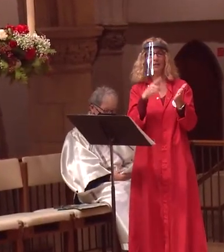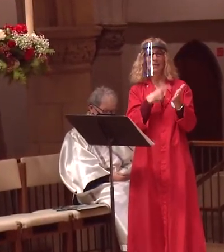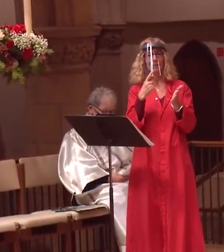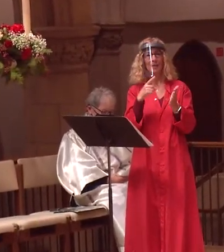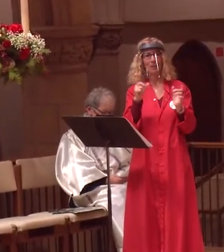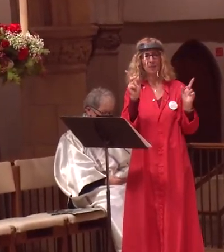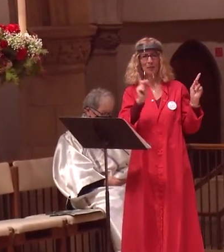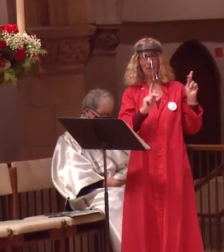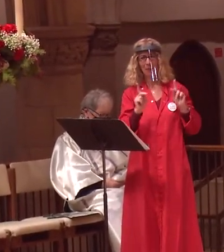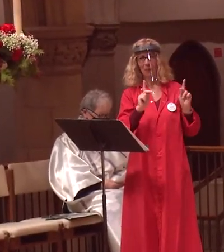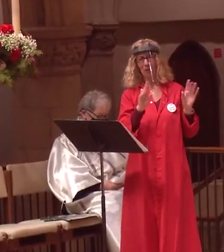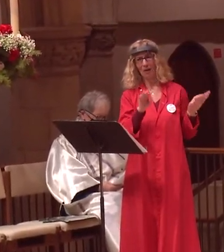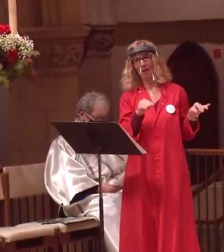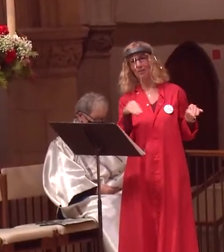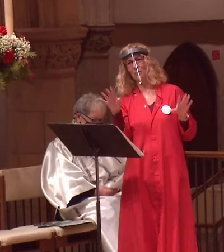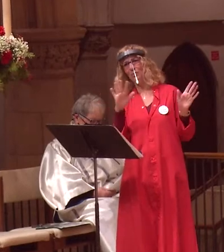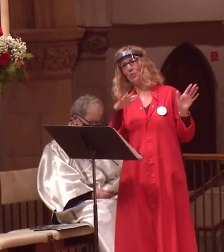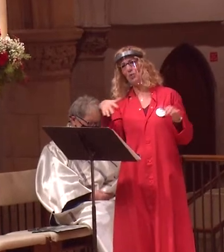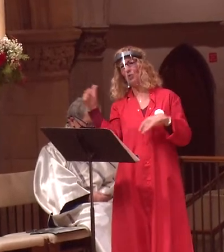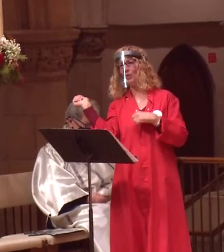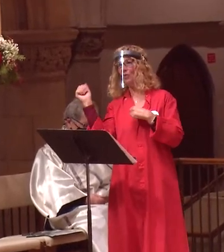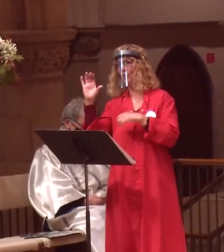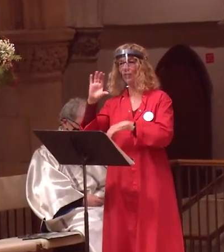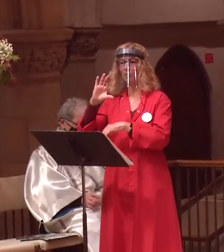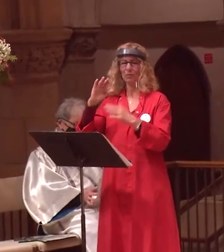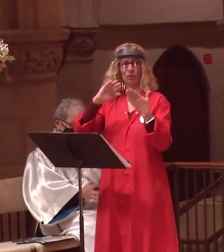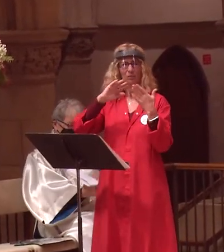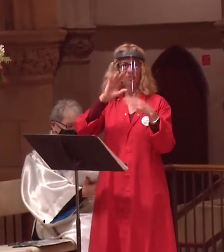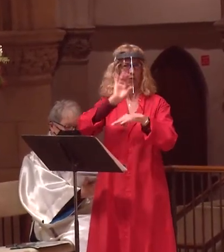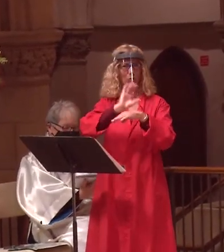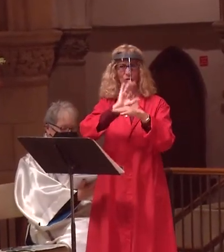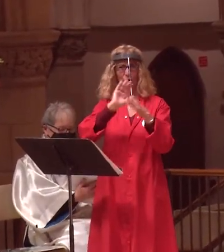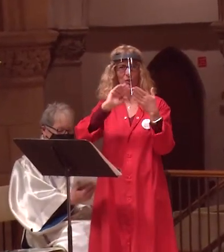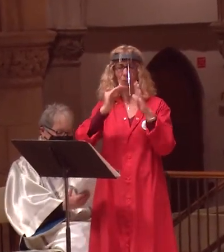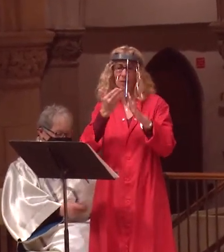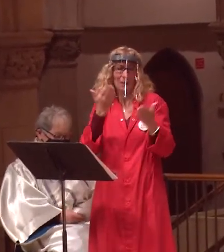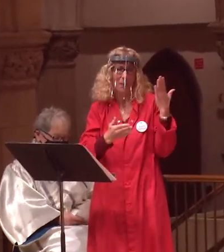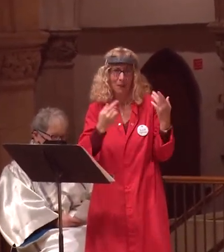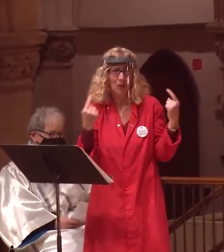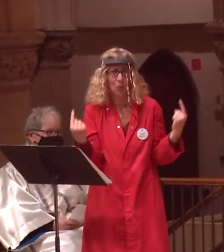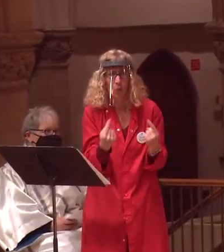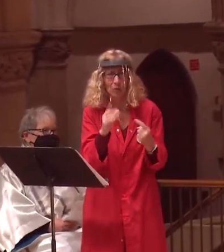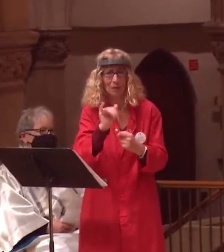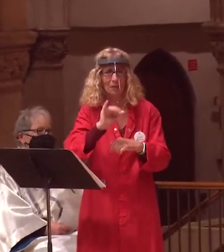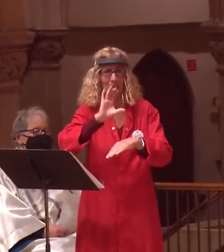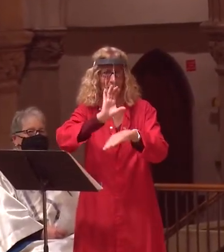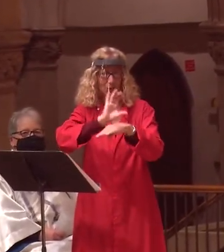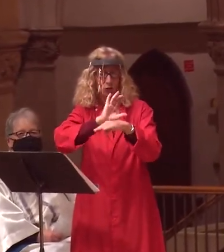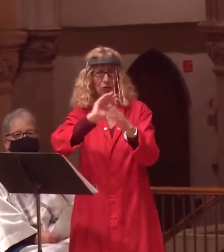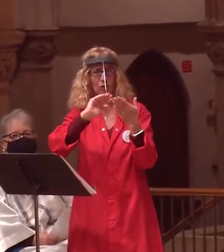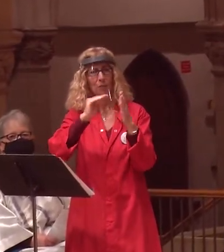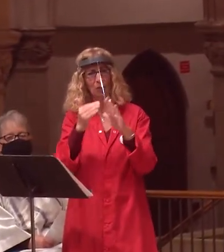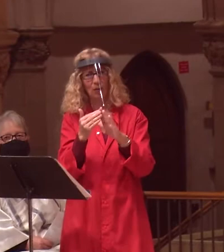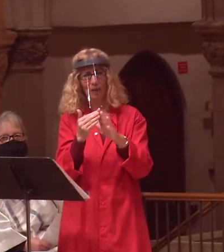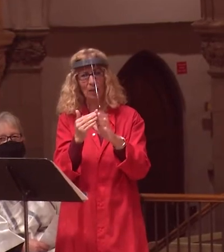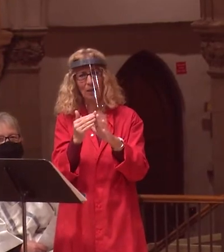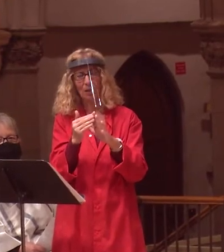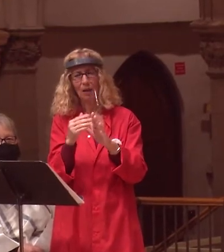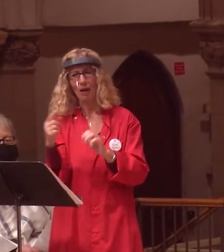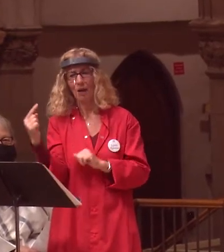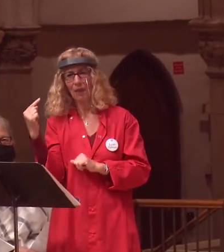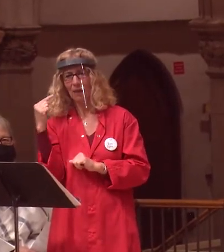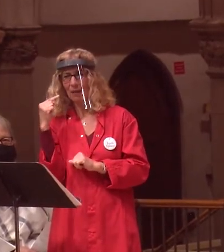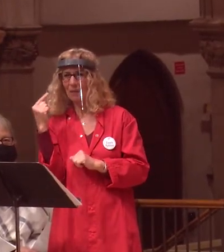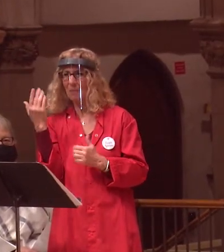from church communities for a while and maybe have been really wounded by church communities think they're going to take a step and